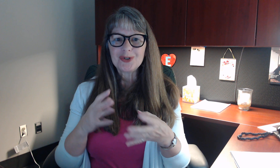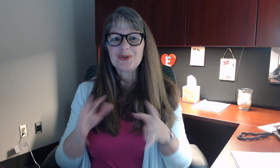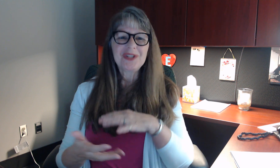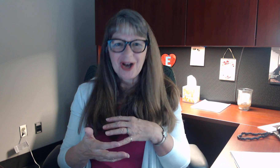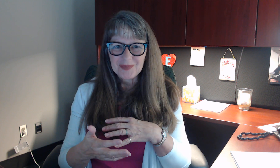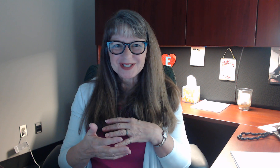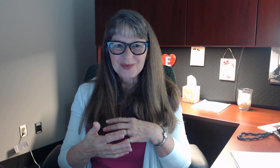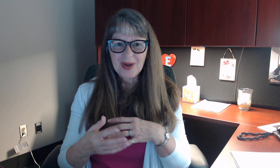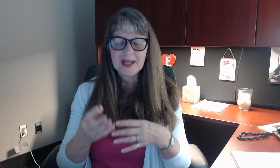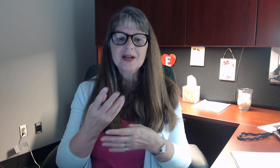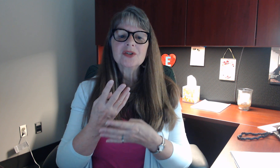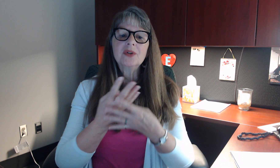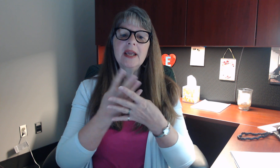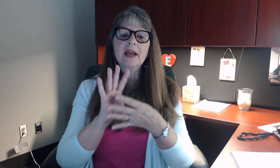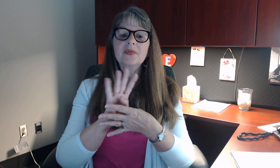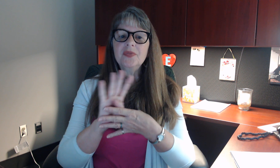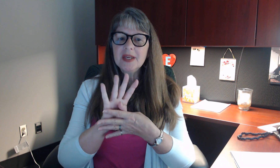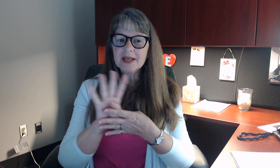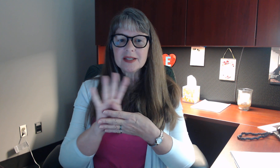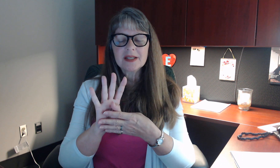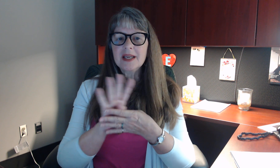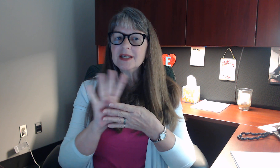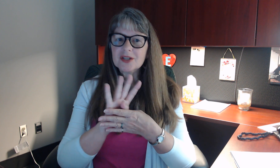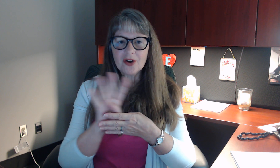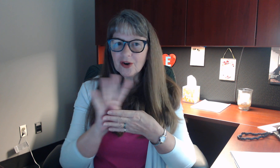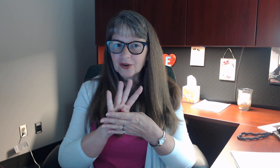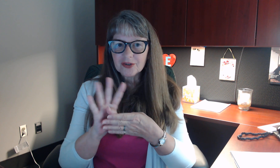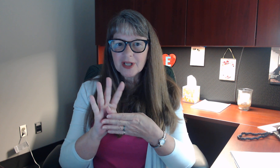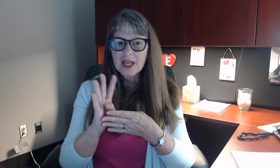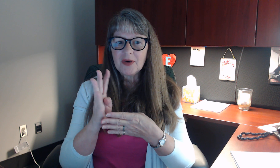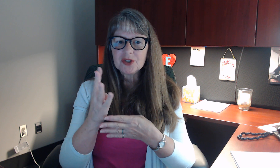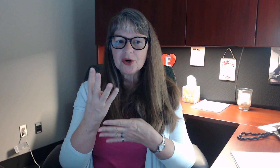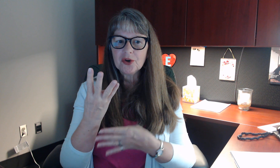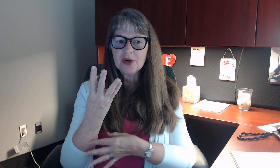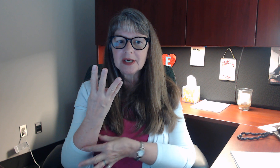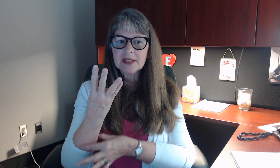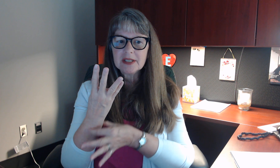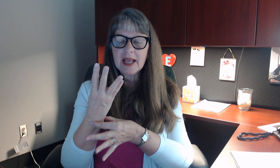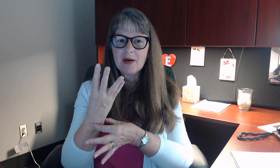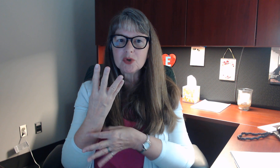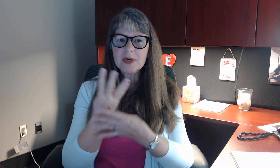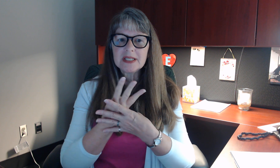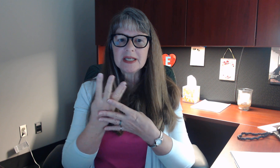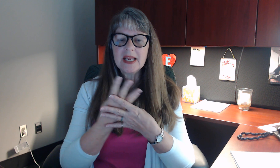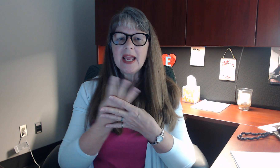it the opposite way. So like this, it doesn't hurt. If I turn it, now I'm twisted and